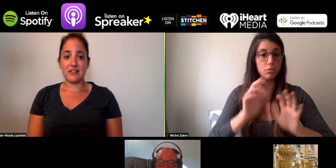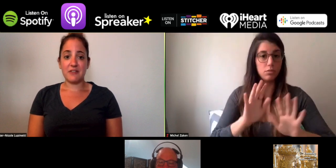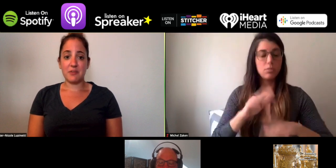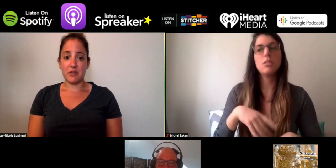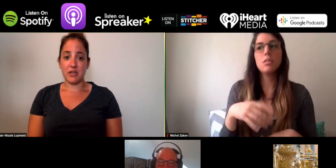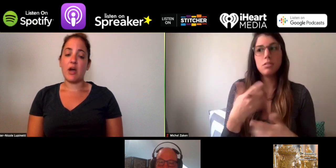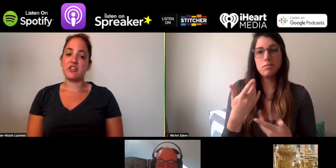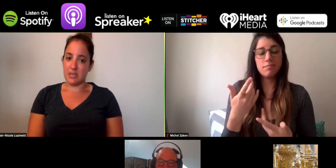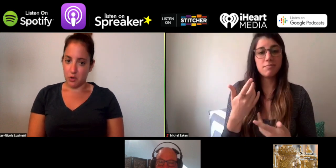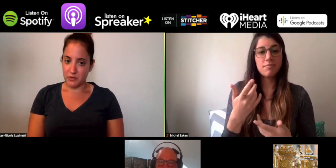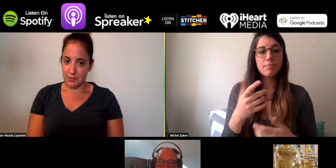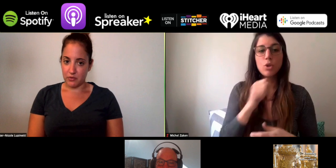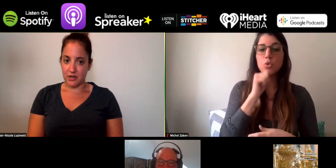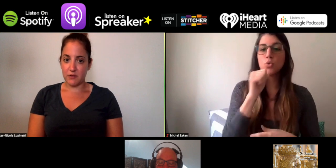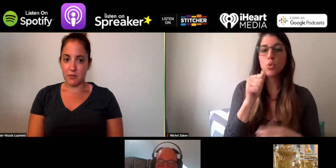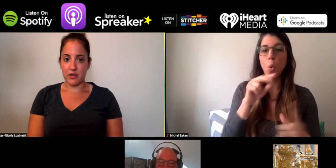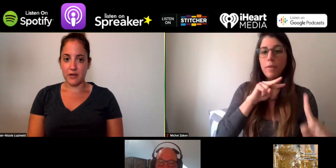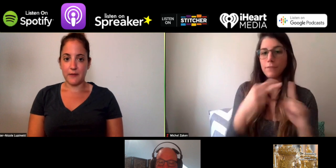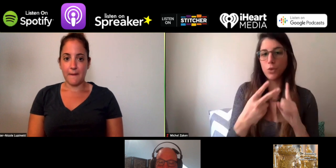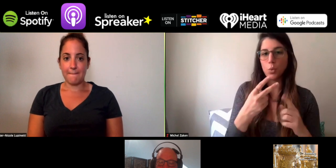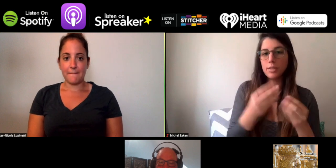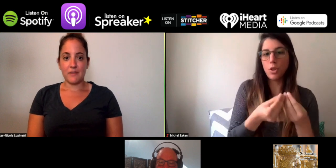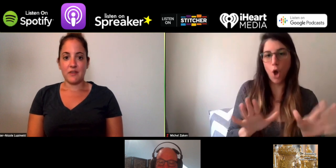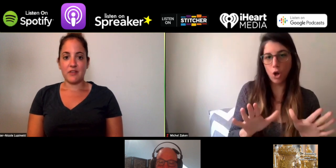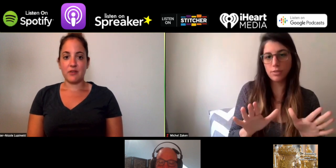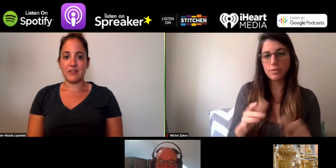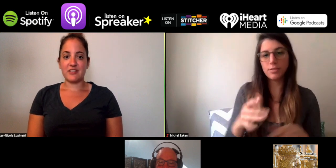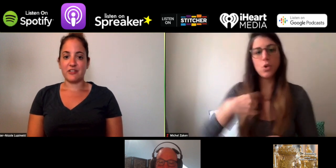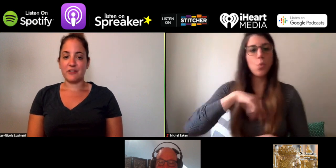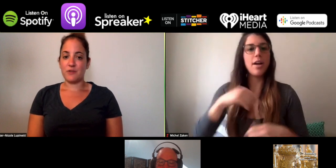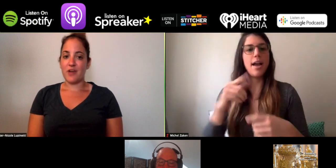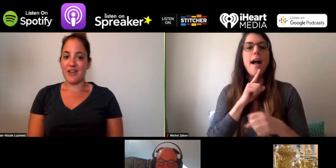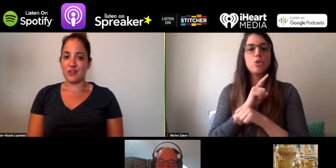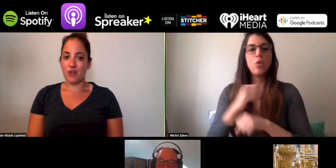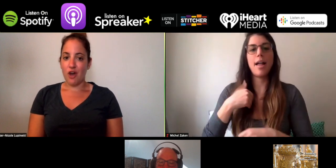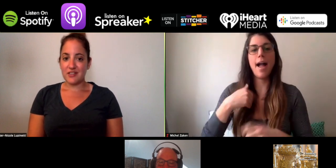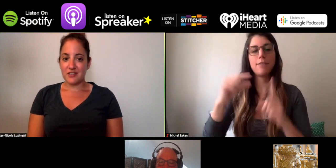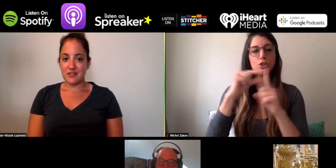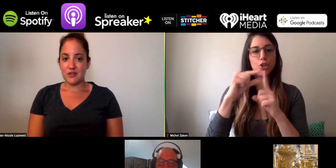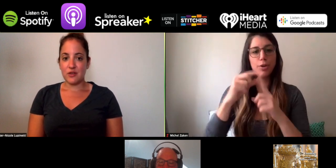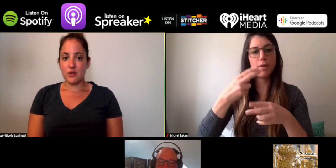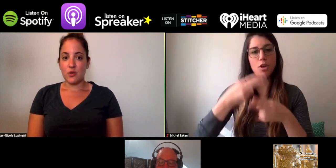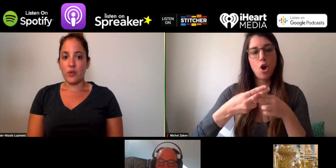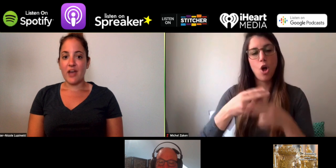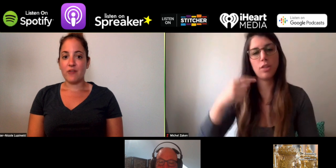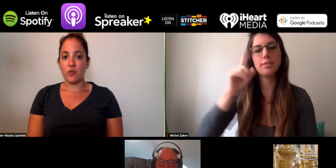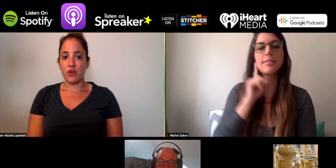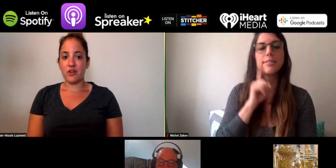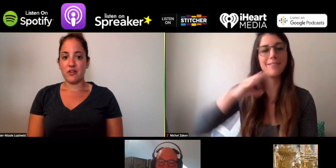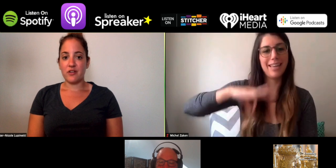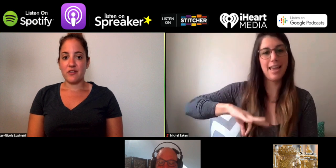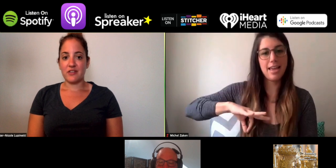And the deaf community, I should say most people in the deaf community, they don't necessarily view it as a loss. We have